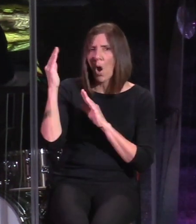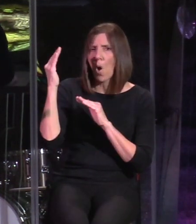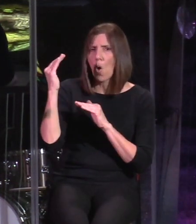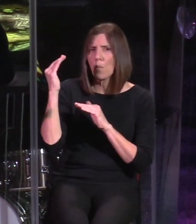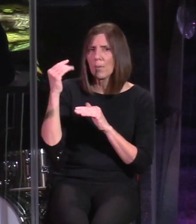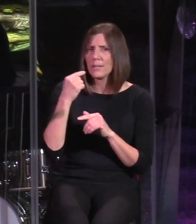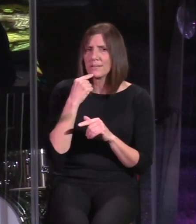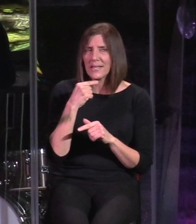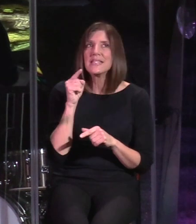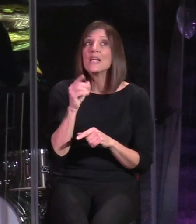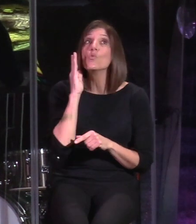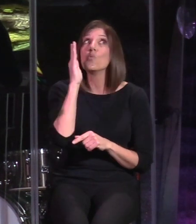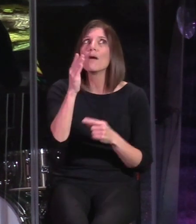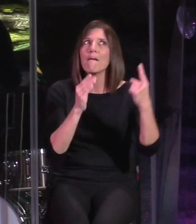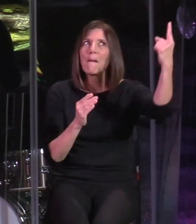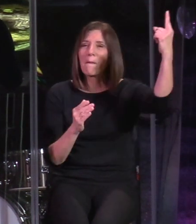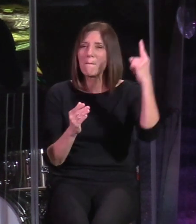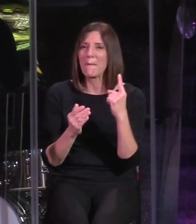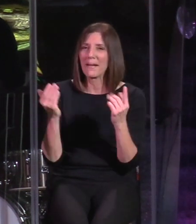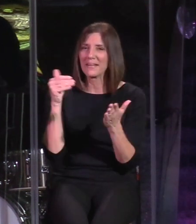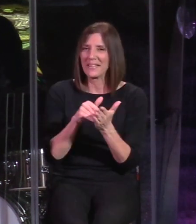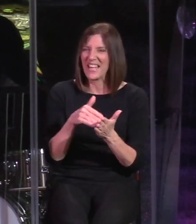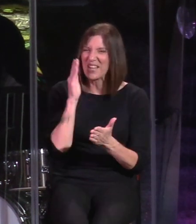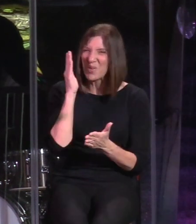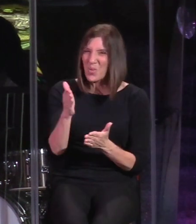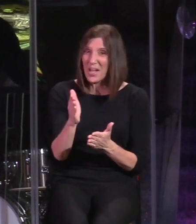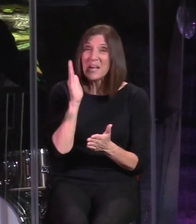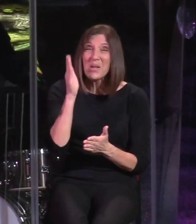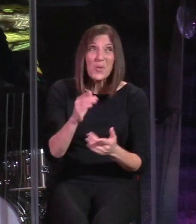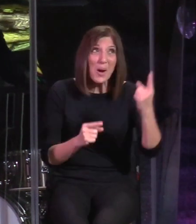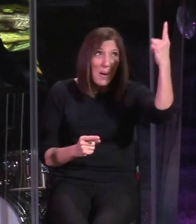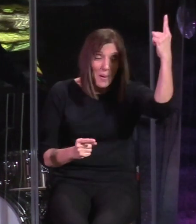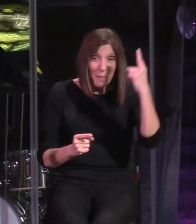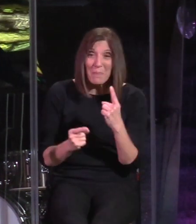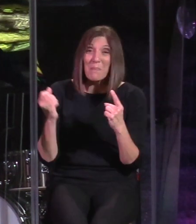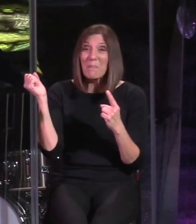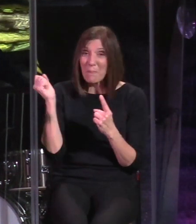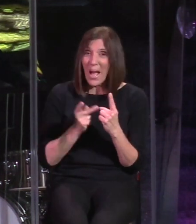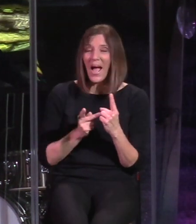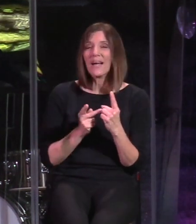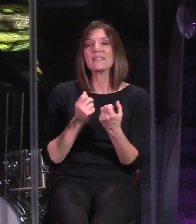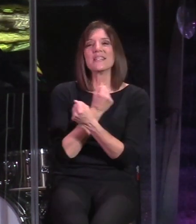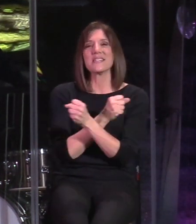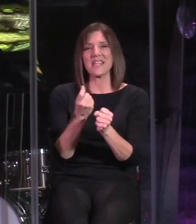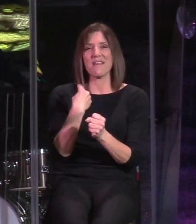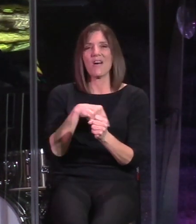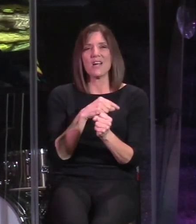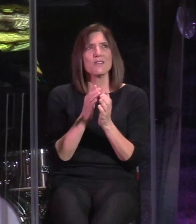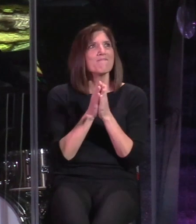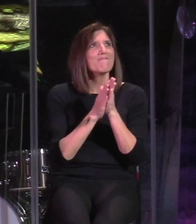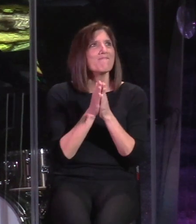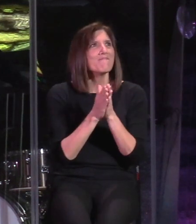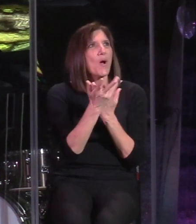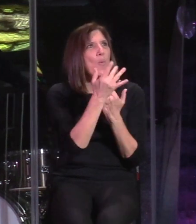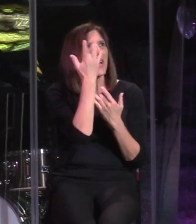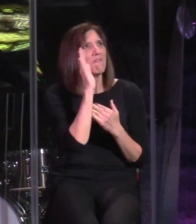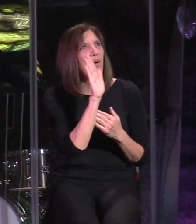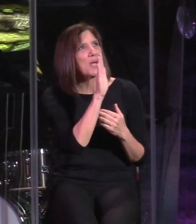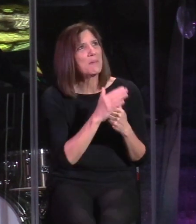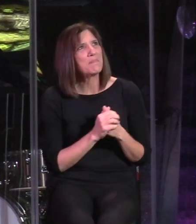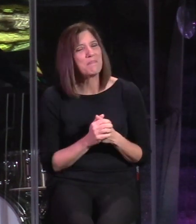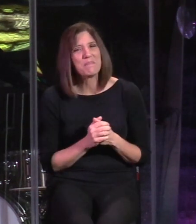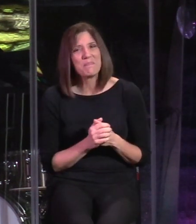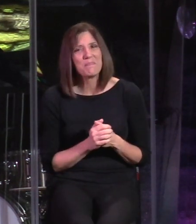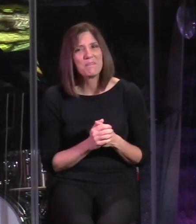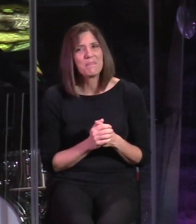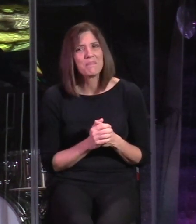told that he will come again in verse 28. He will come again to save those who are eagerly waiting for him. And